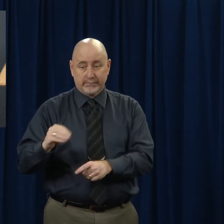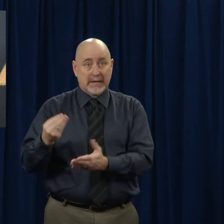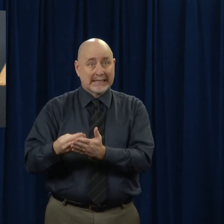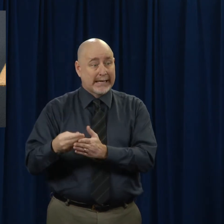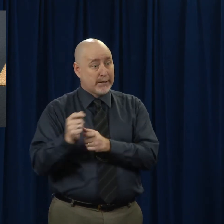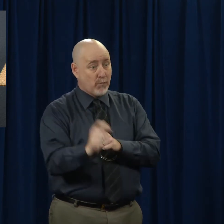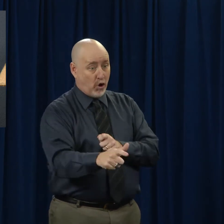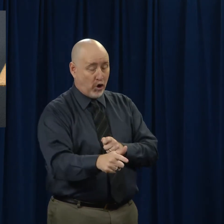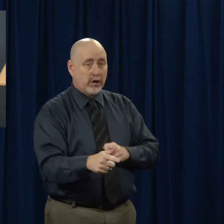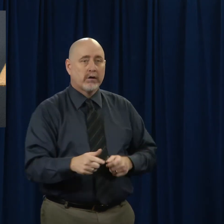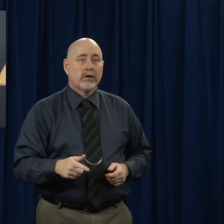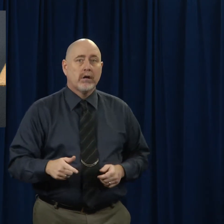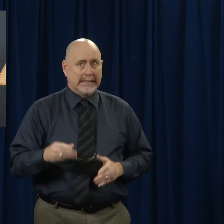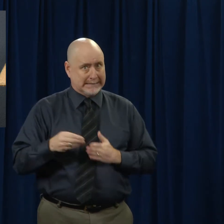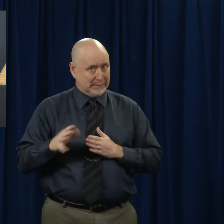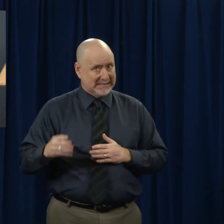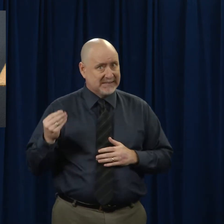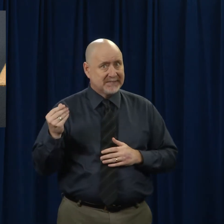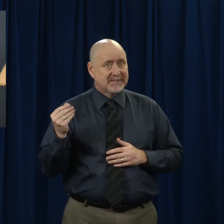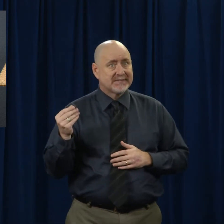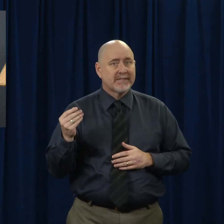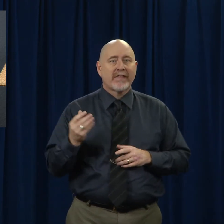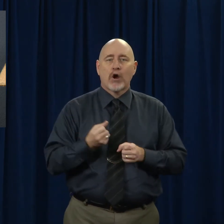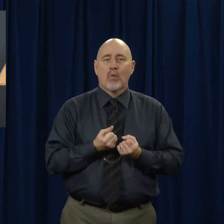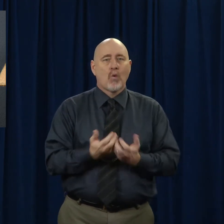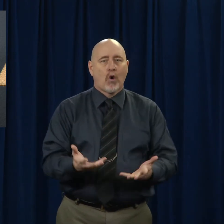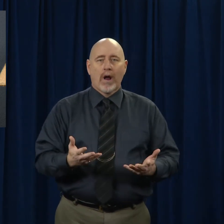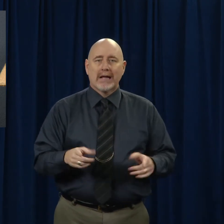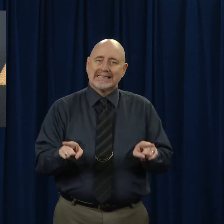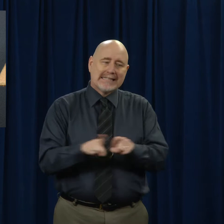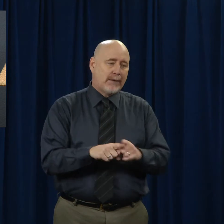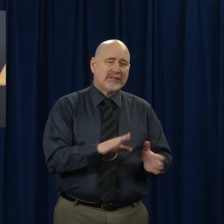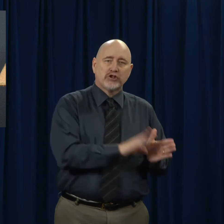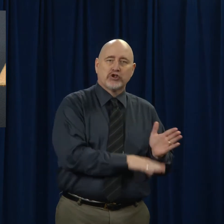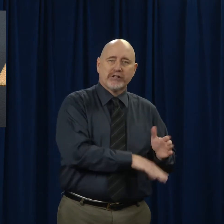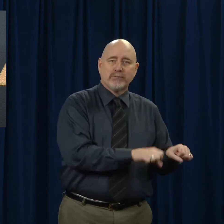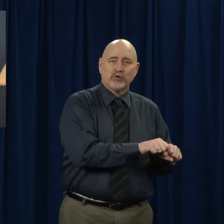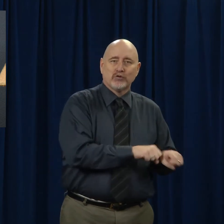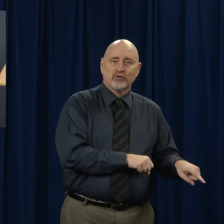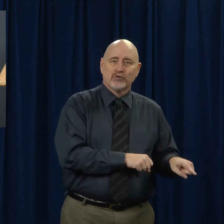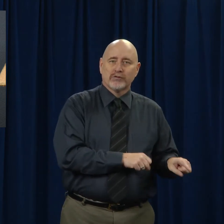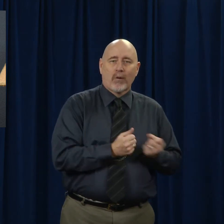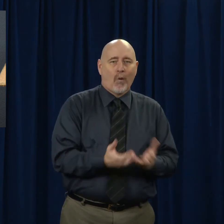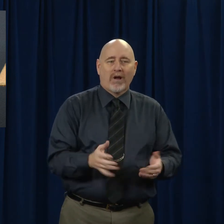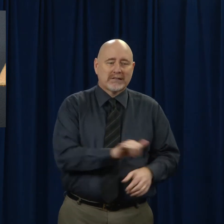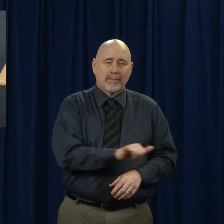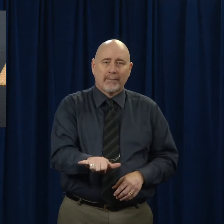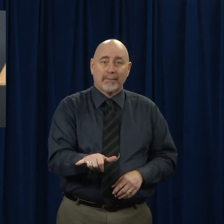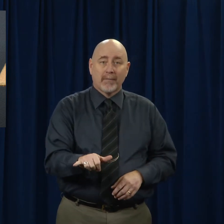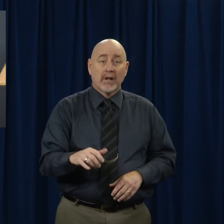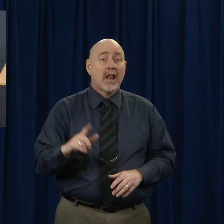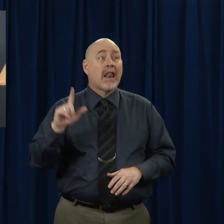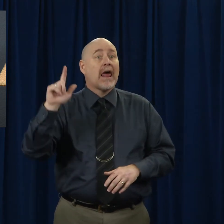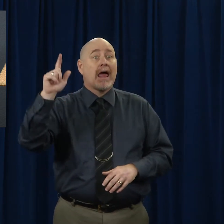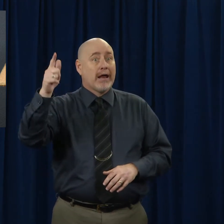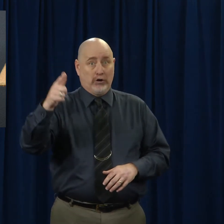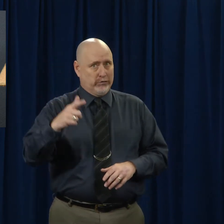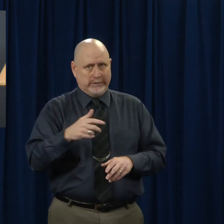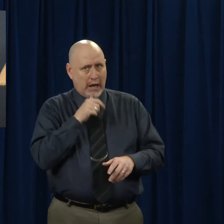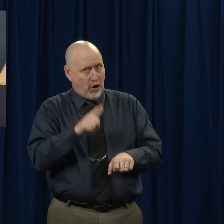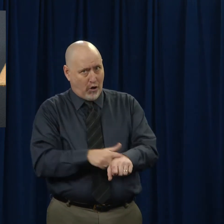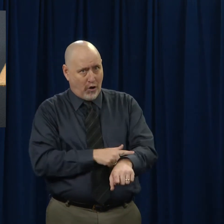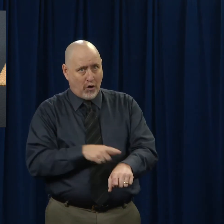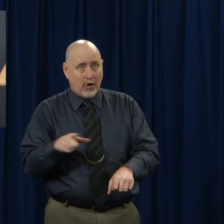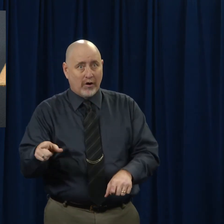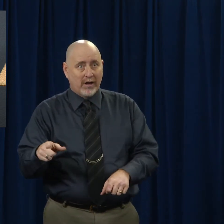you know what? The expensive shoes wore out as quick as the inexpensive shoes. And before long, and it wasn't very